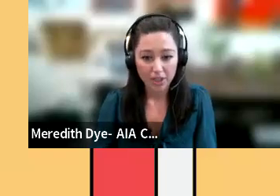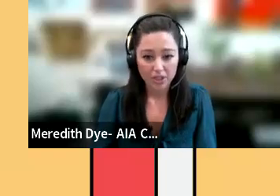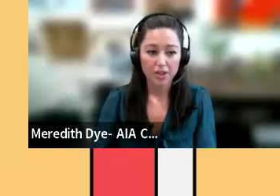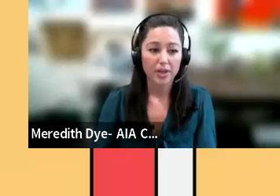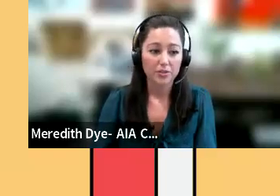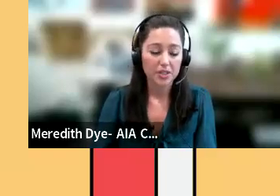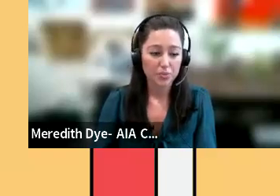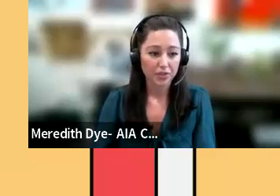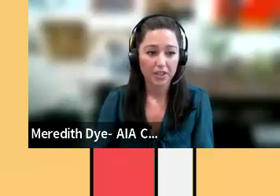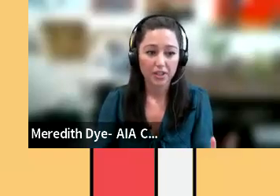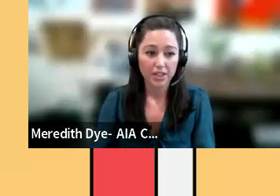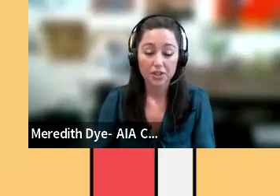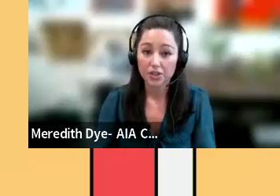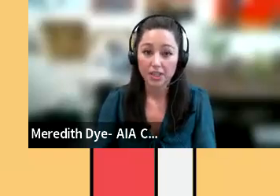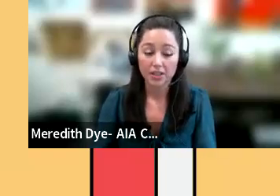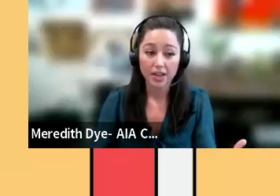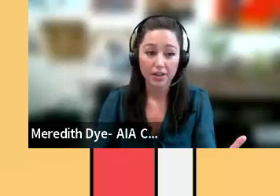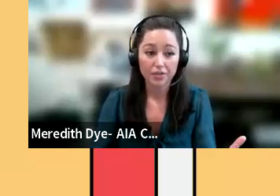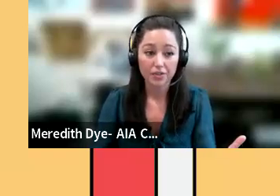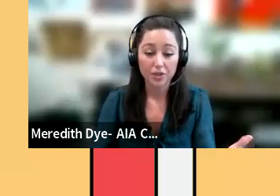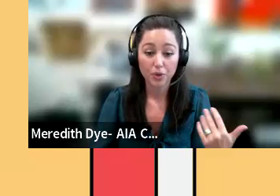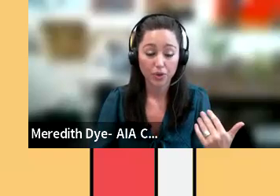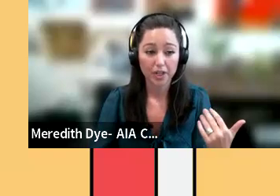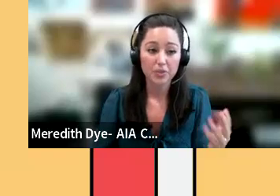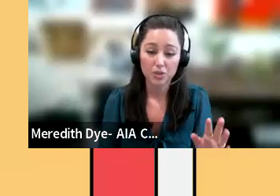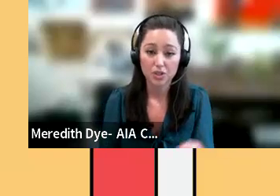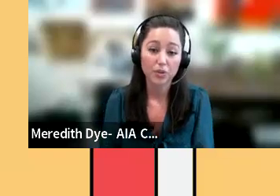So today I'm going to talk about briefly the history